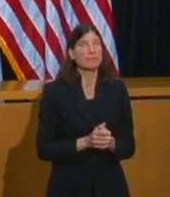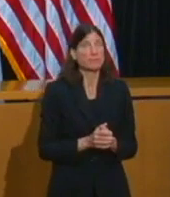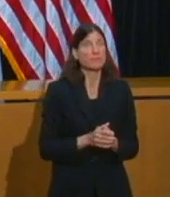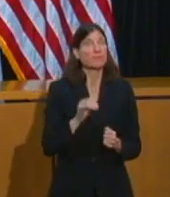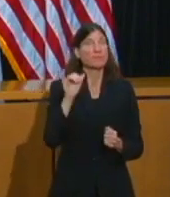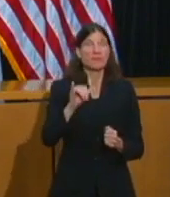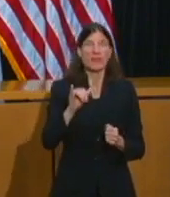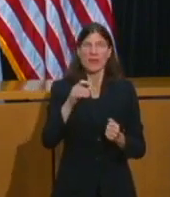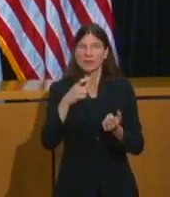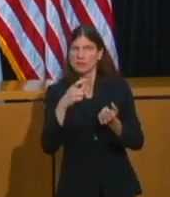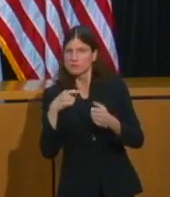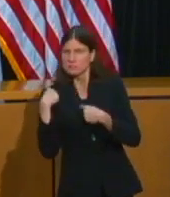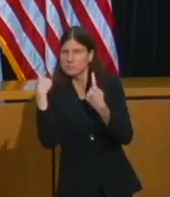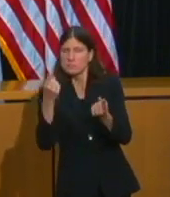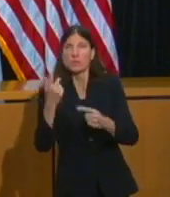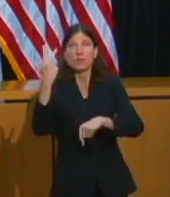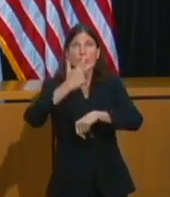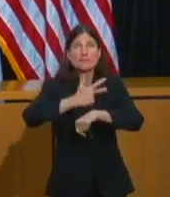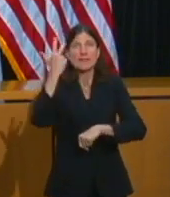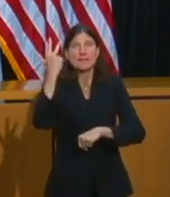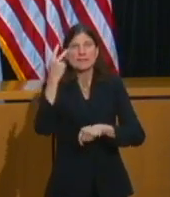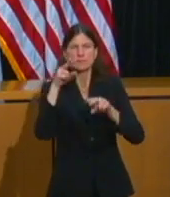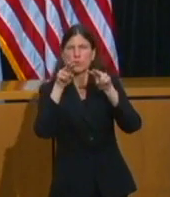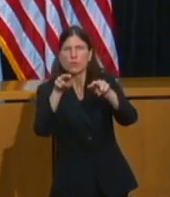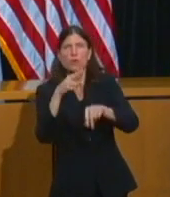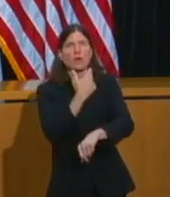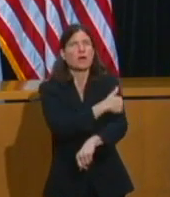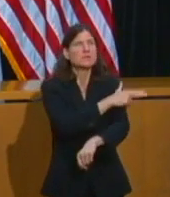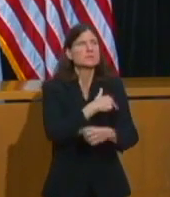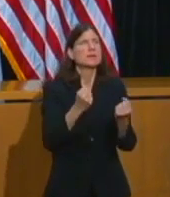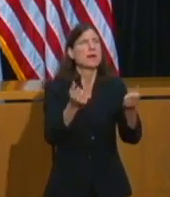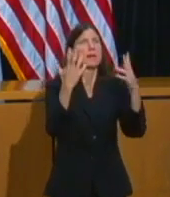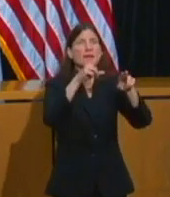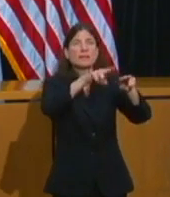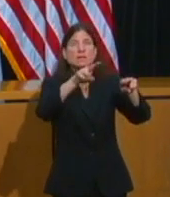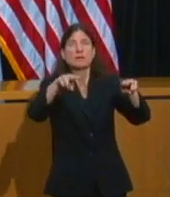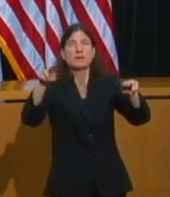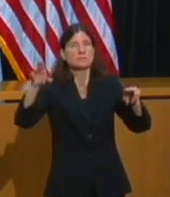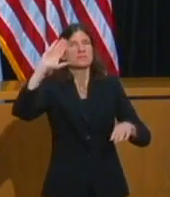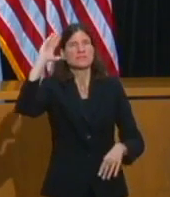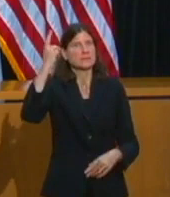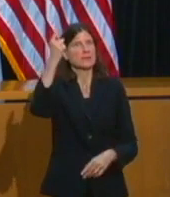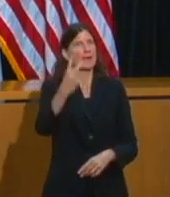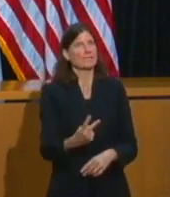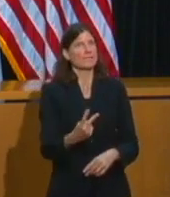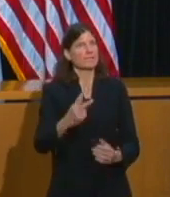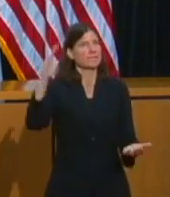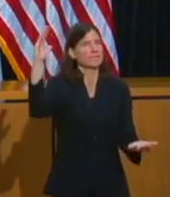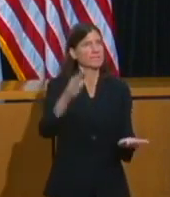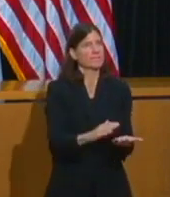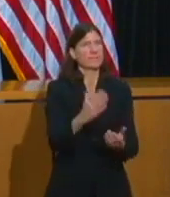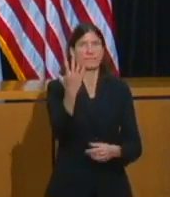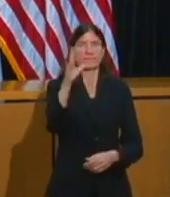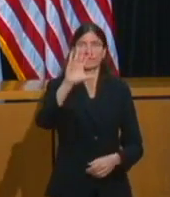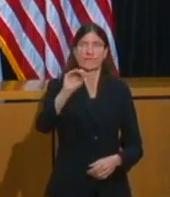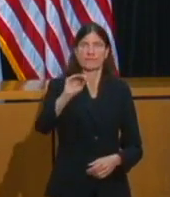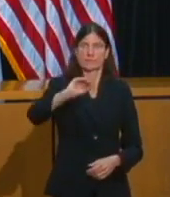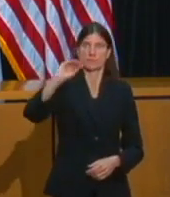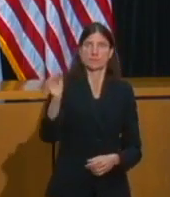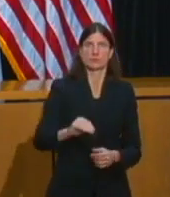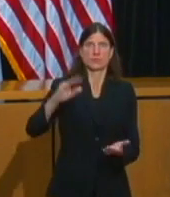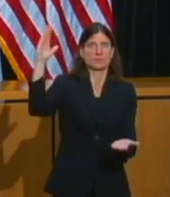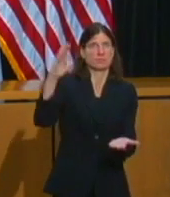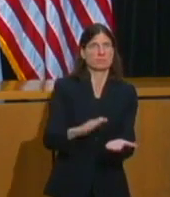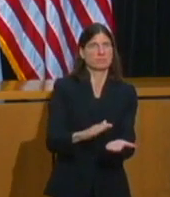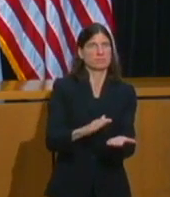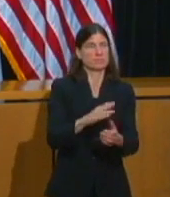are hospitalized for COVID-19 has dropped by 50% over the past 30 days. These positive trends in the public health